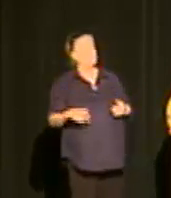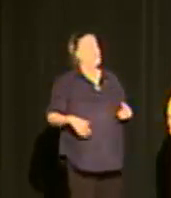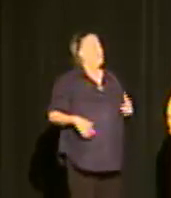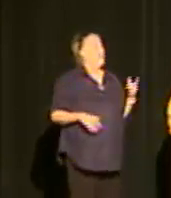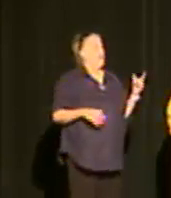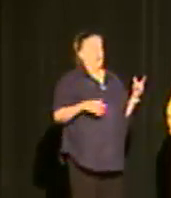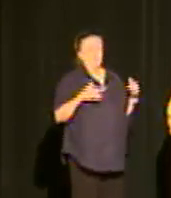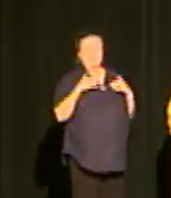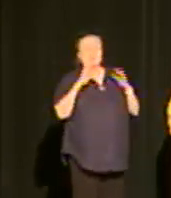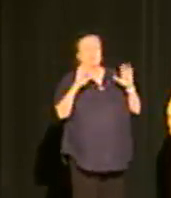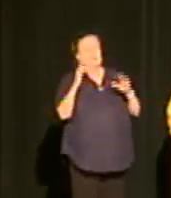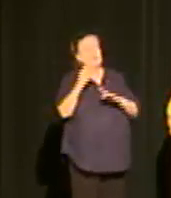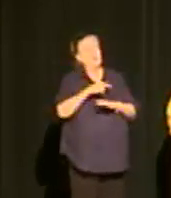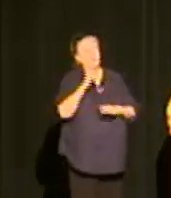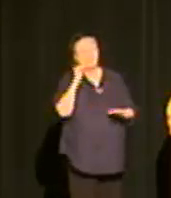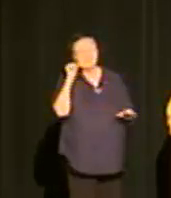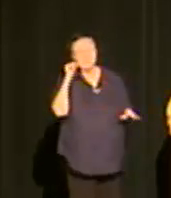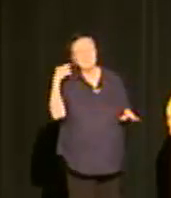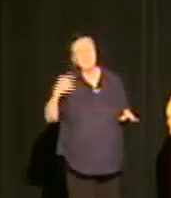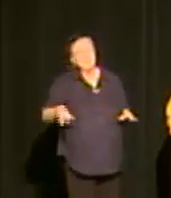And we had a great day yesterday, didn't we?